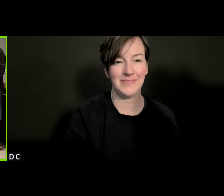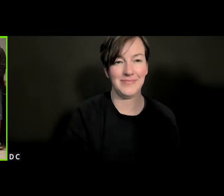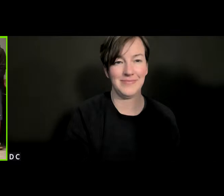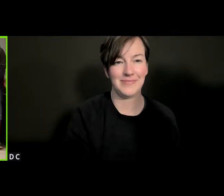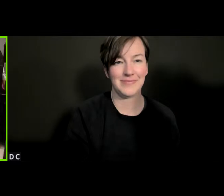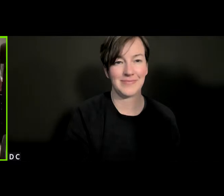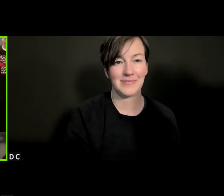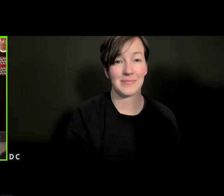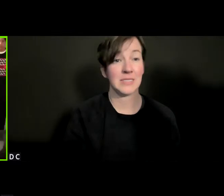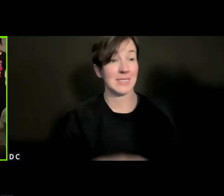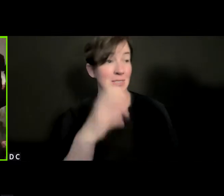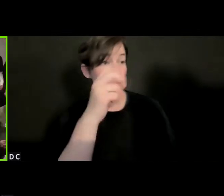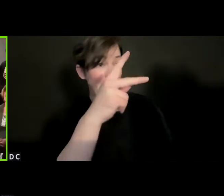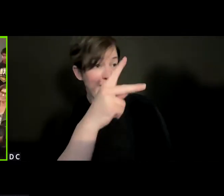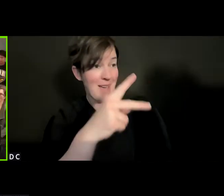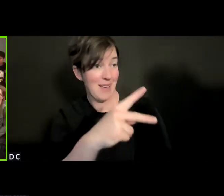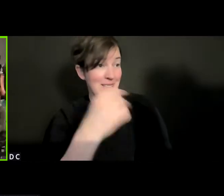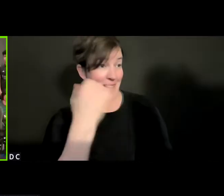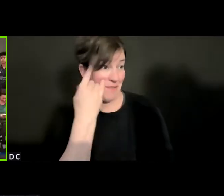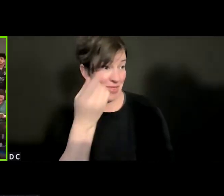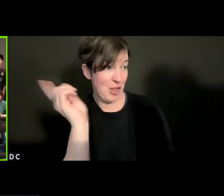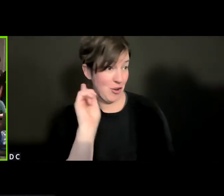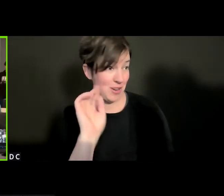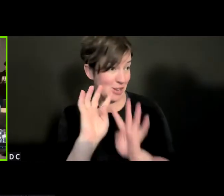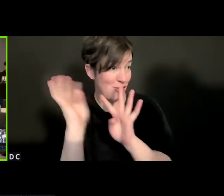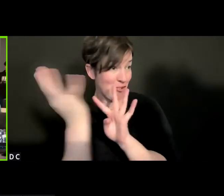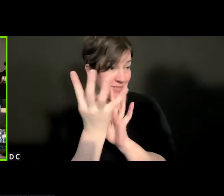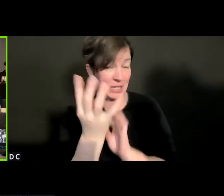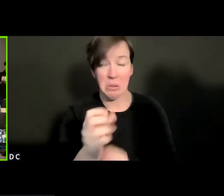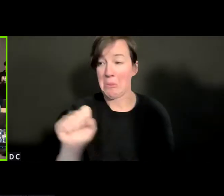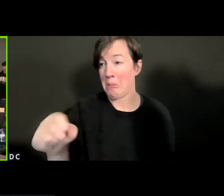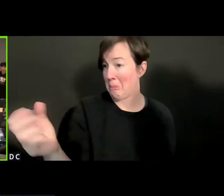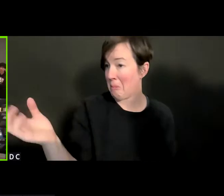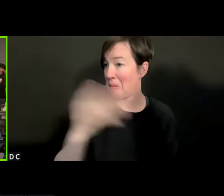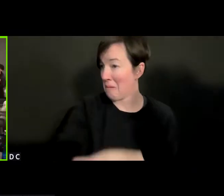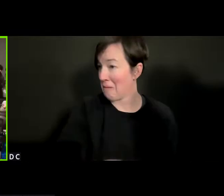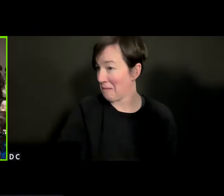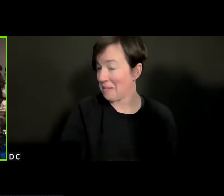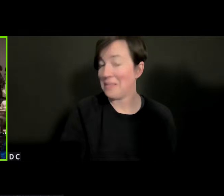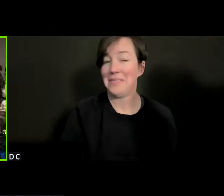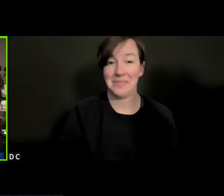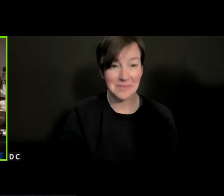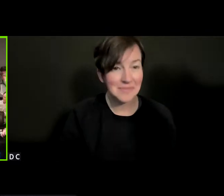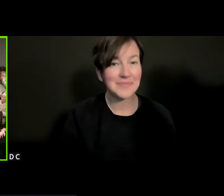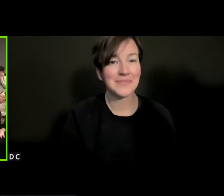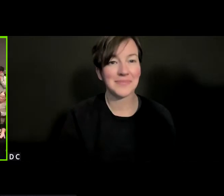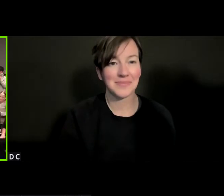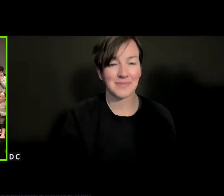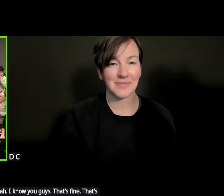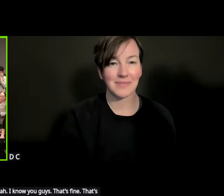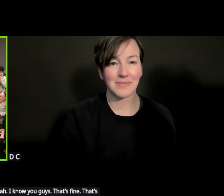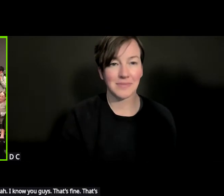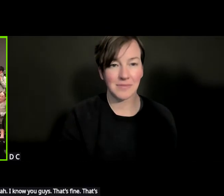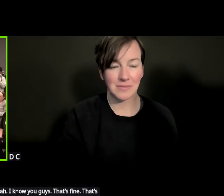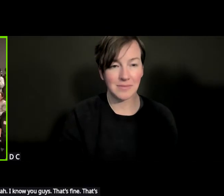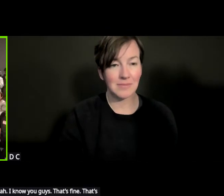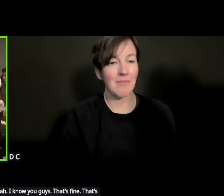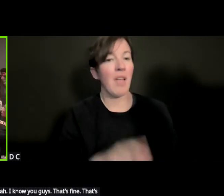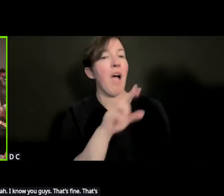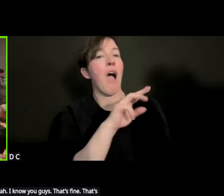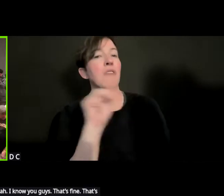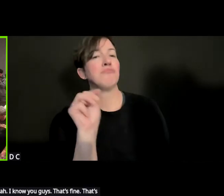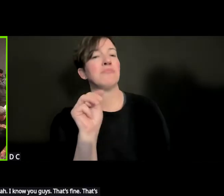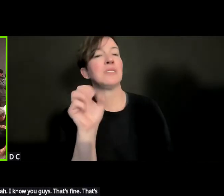Is it okay if they're here? Yeah. Yeah. Go to the right. Oh. Yeah, no, you go. to the Nice. right. That's fine. That's fine. You go there.